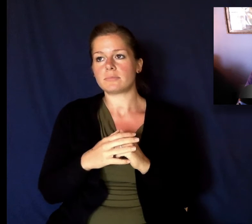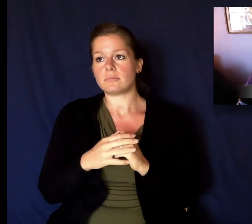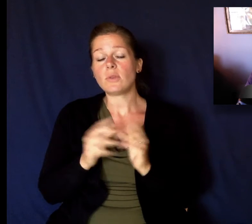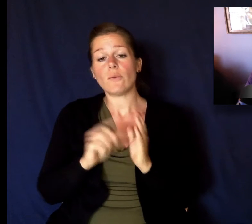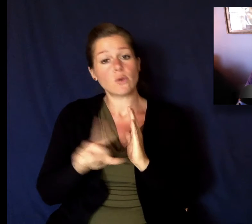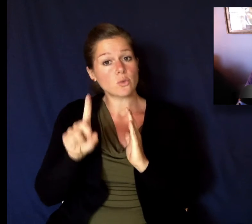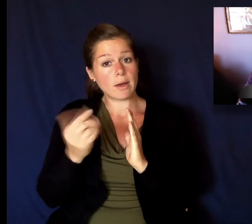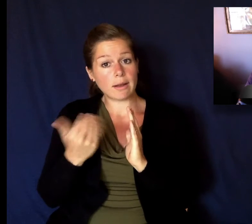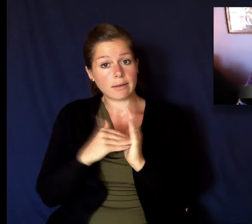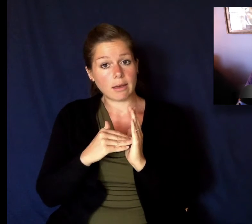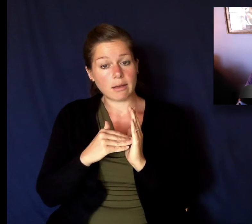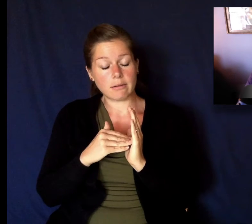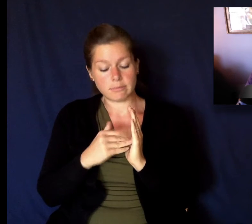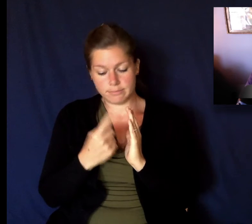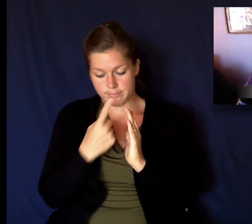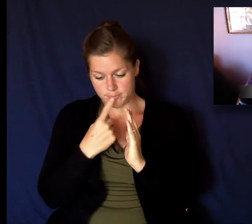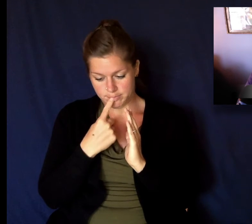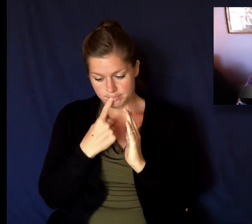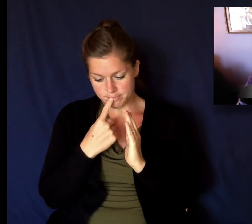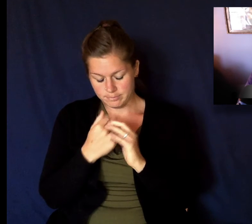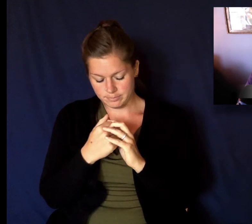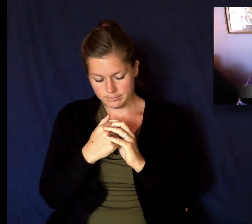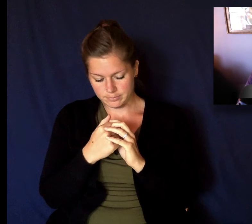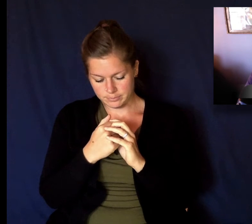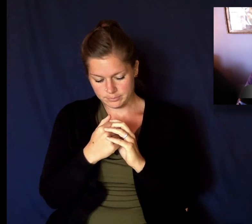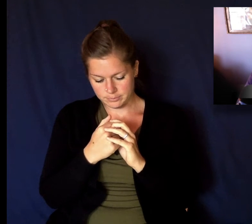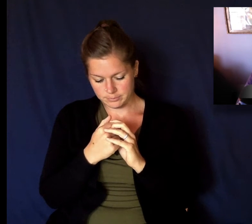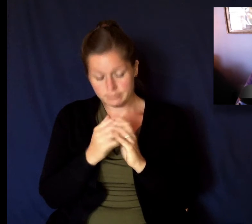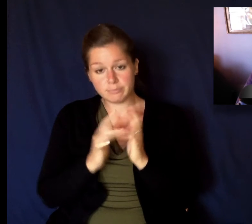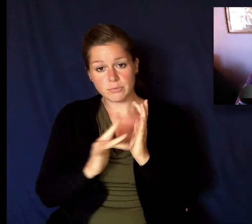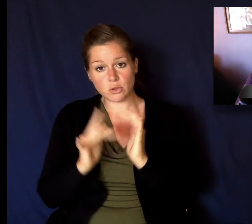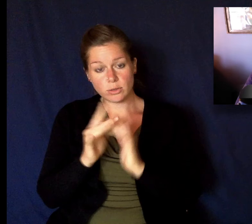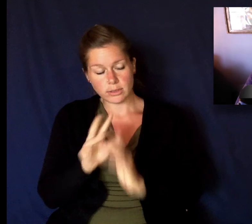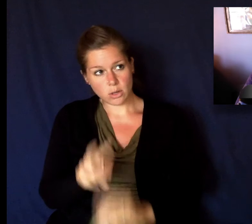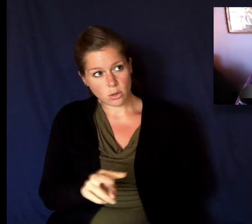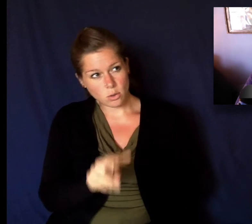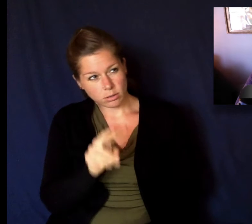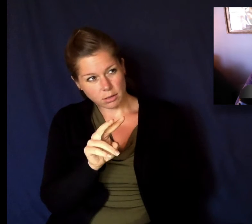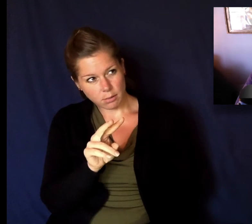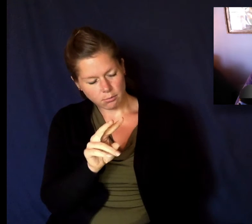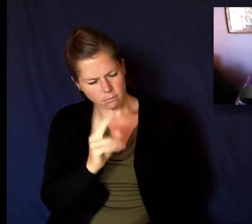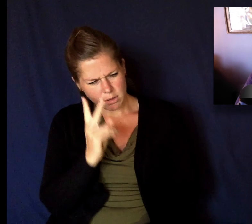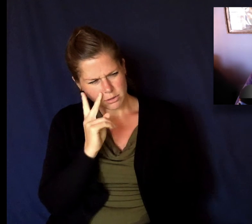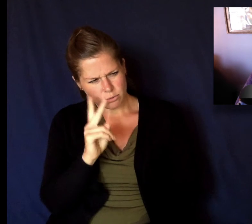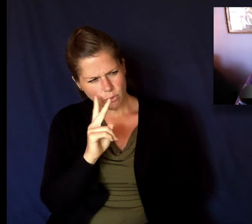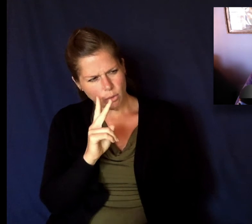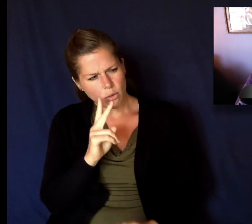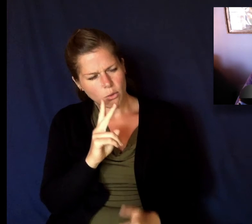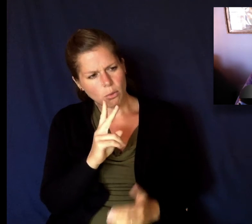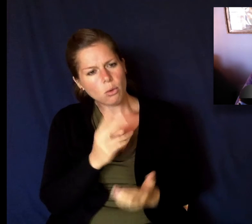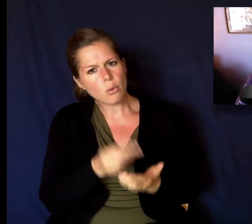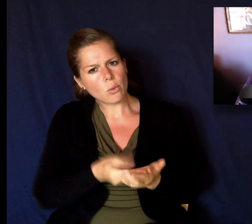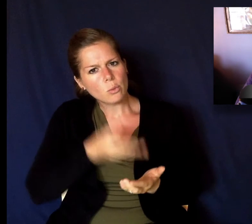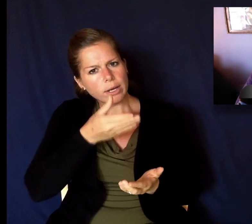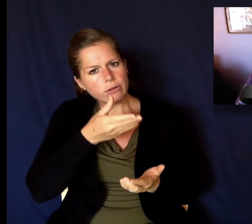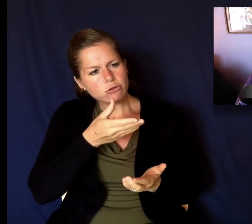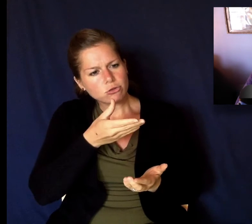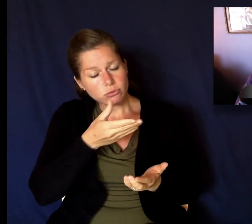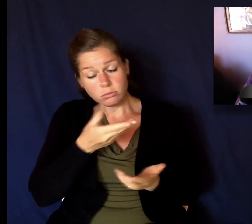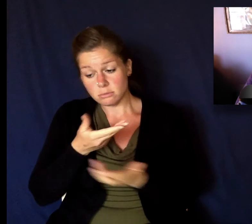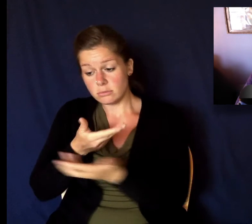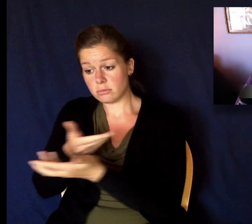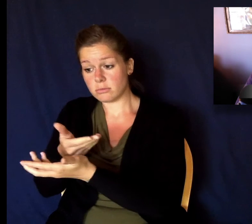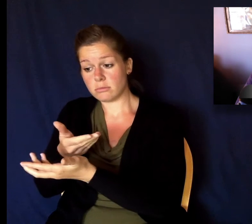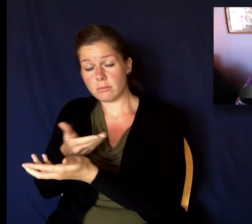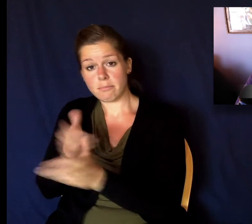let's talk about it. Okay, so let me read verse 1 again and I'll just continue through verse 4. Jesus looked up and saw the